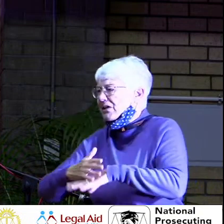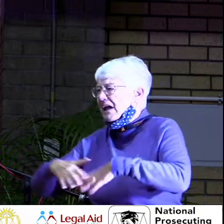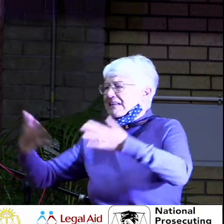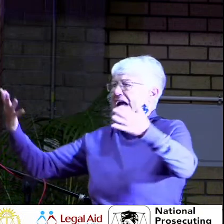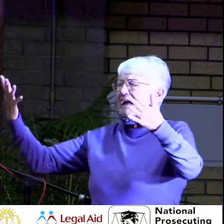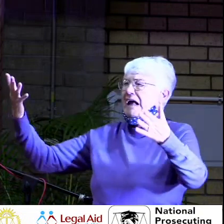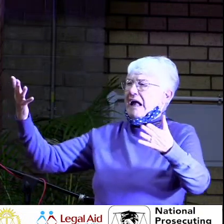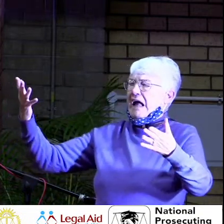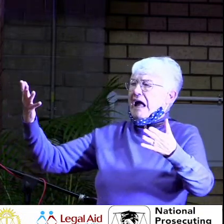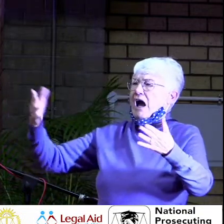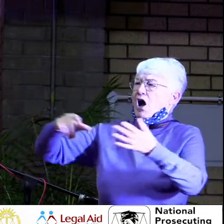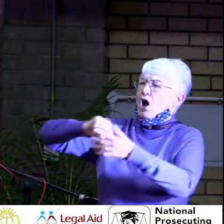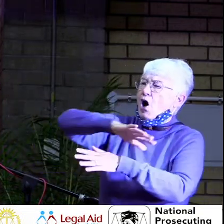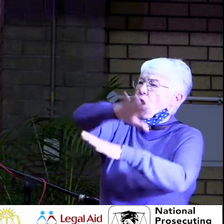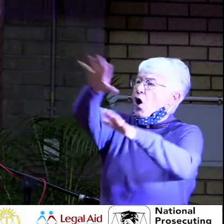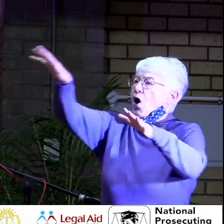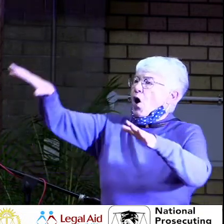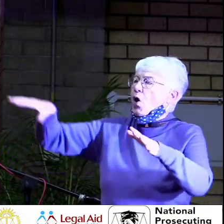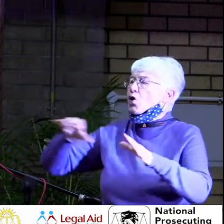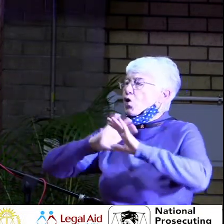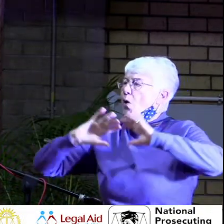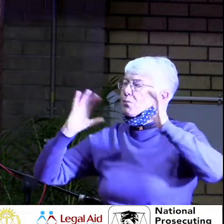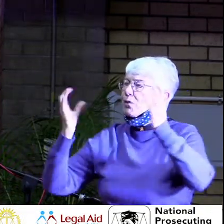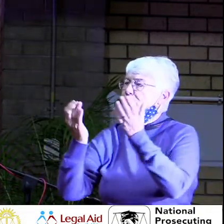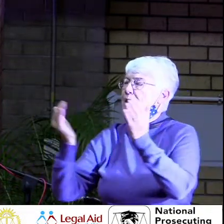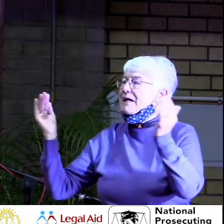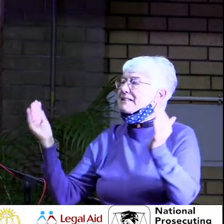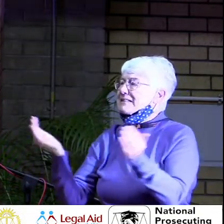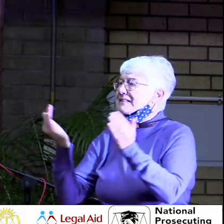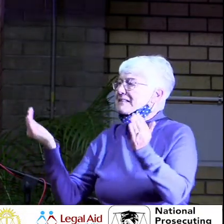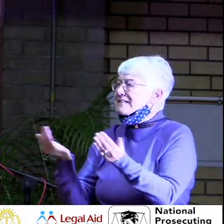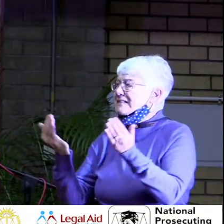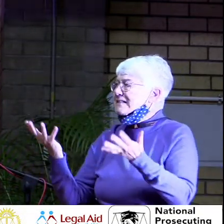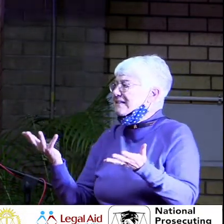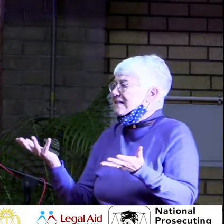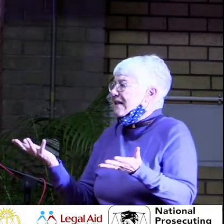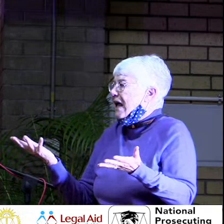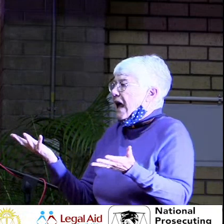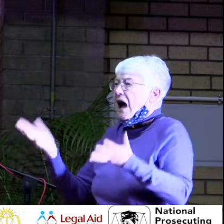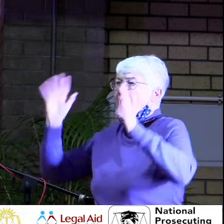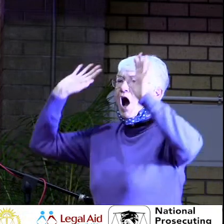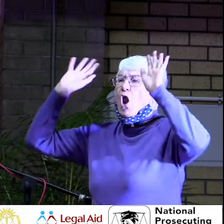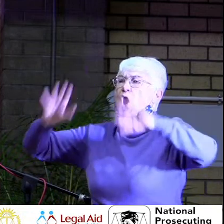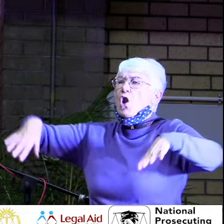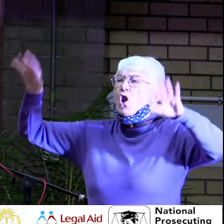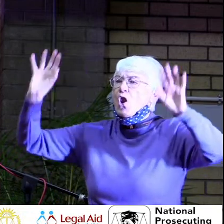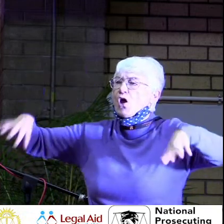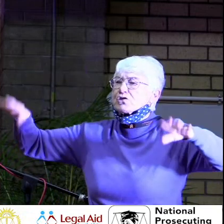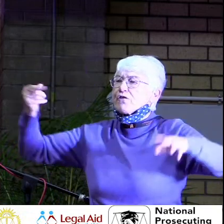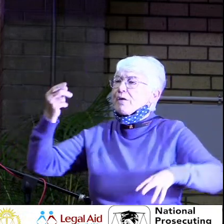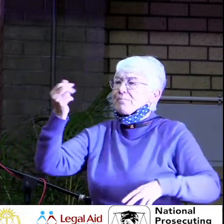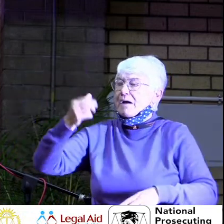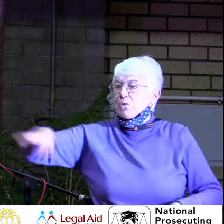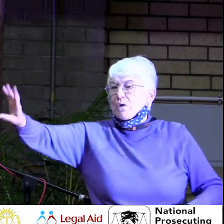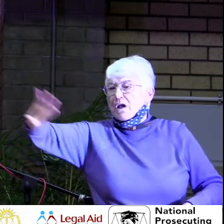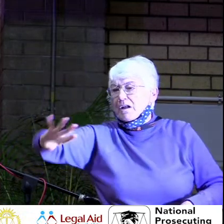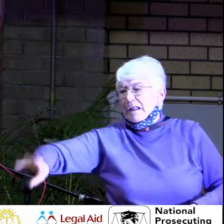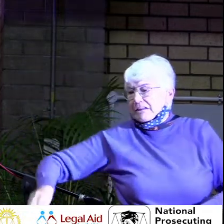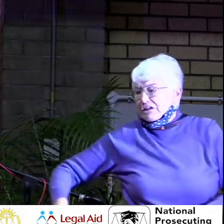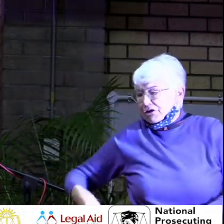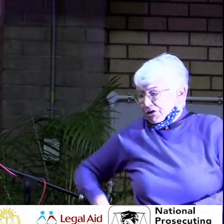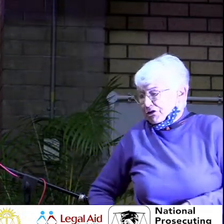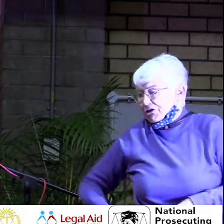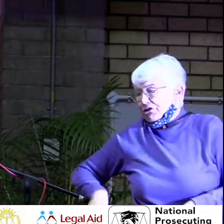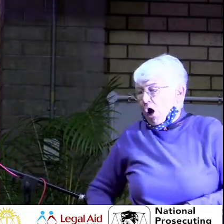community safety, because a lot of money has been stolen. And as civil servants, we can